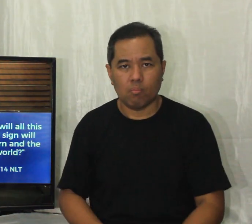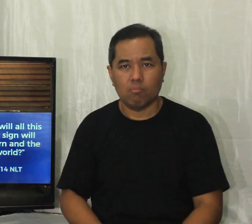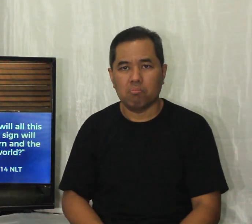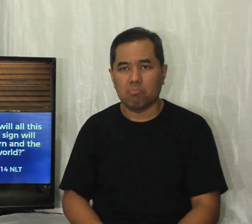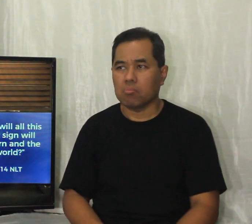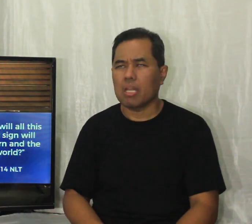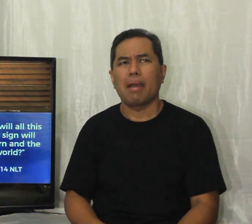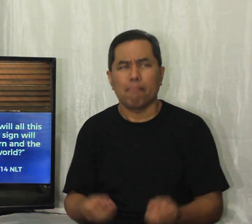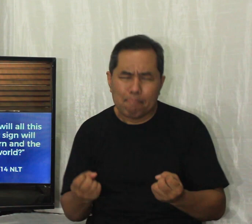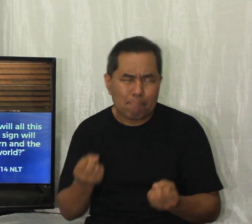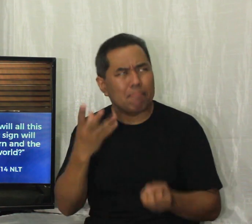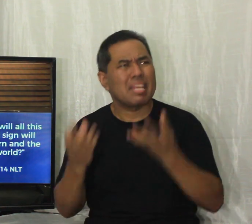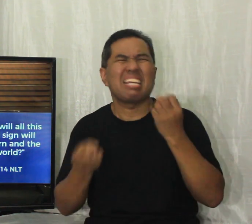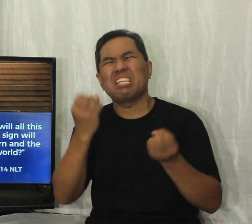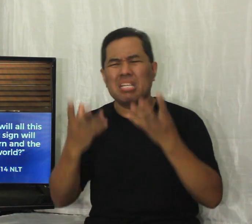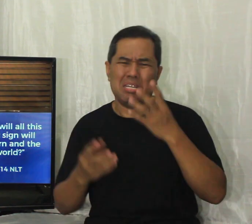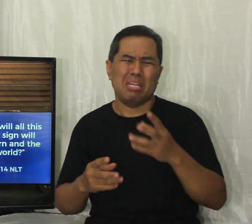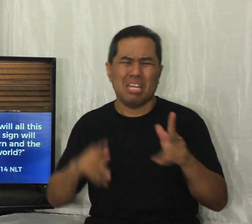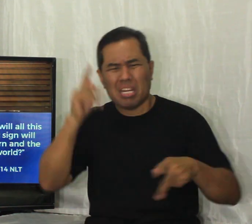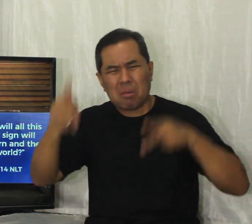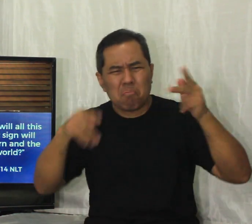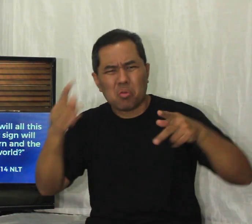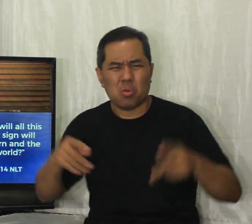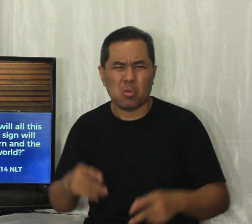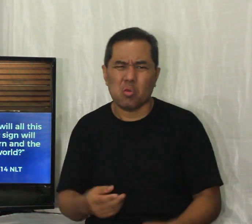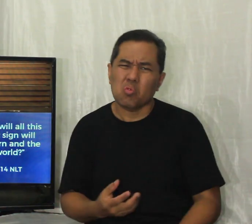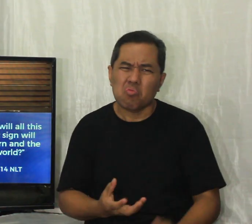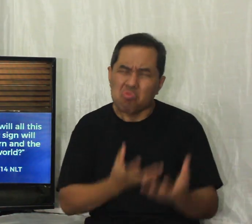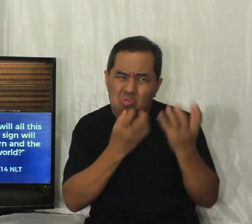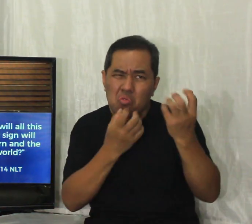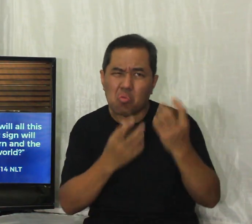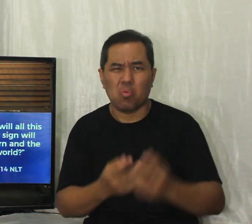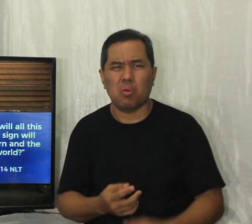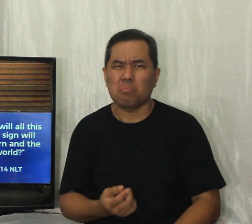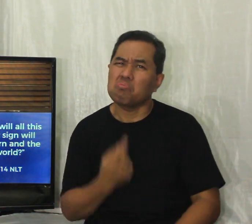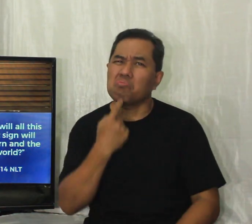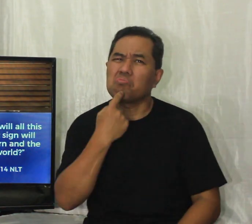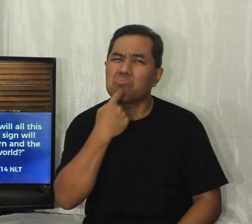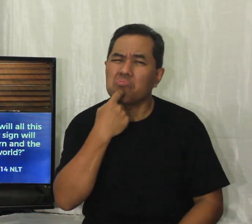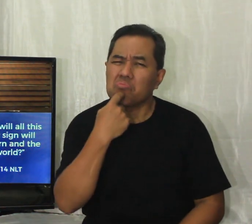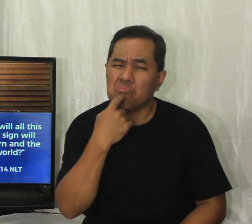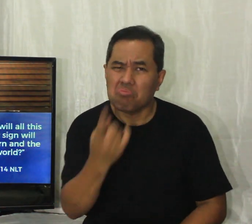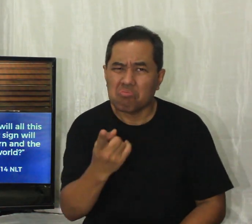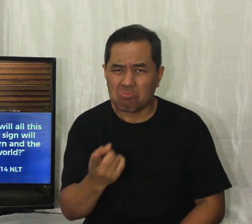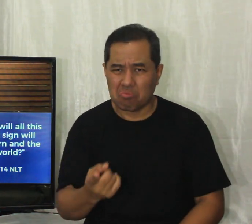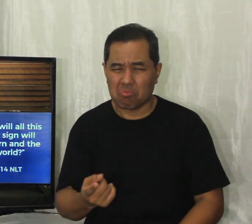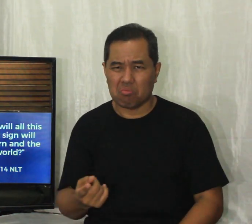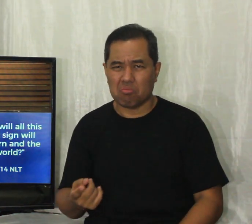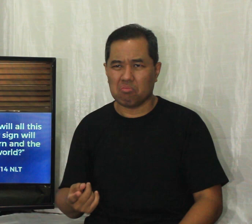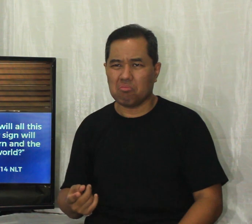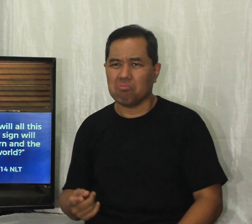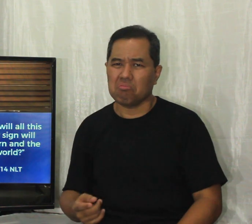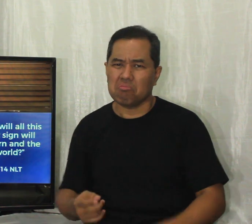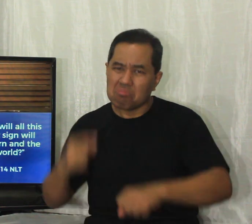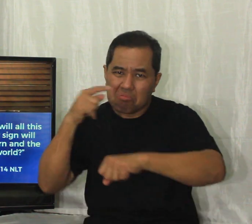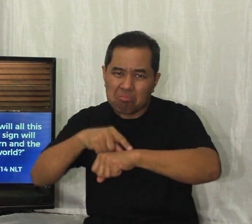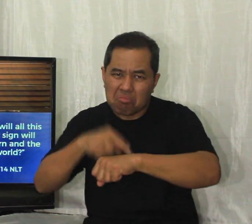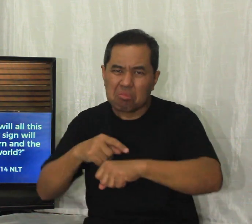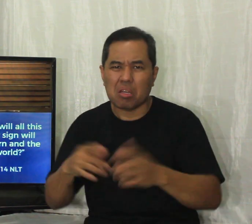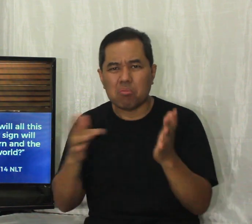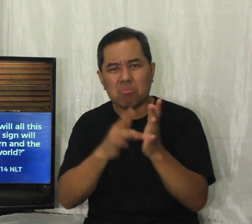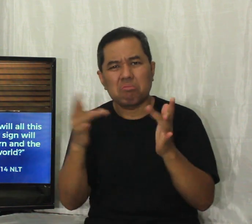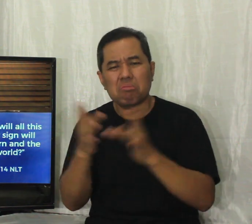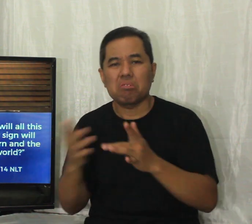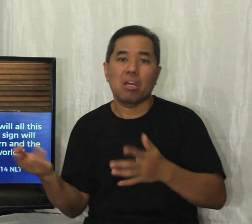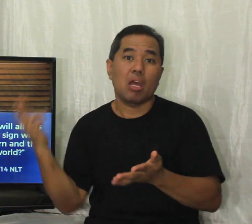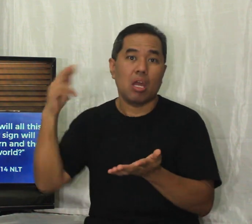love predicting. There are Christians who try to predict the exact date and time of Jesus' return. This has happened for years, you know,